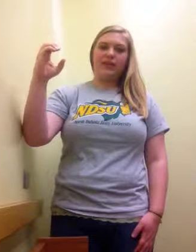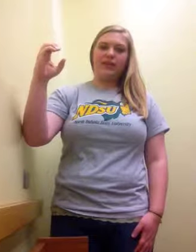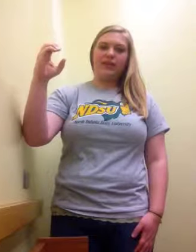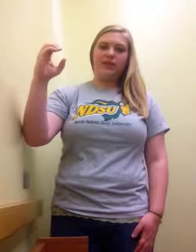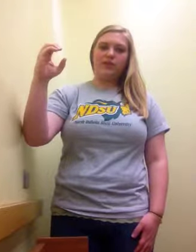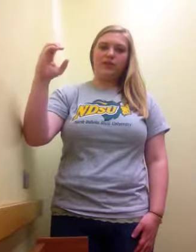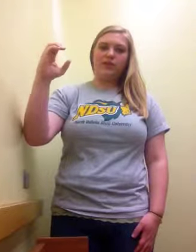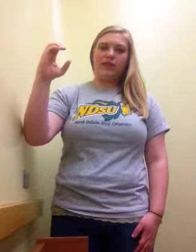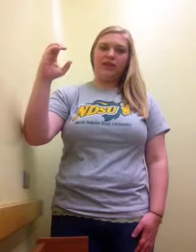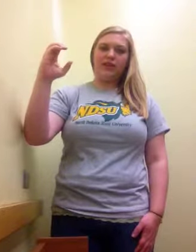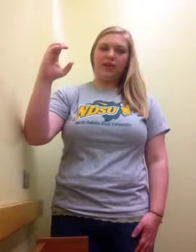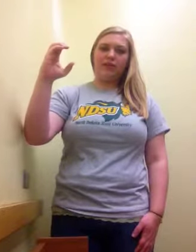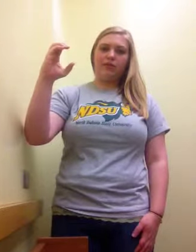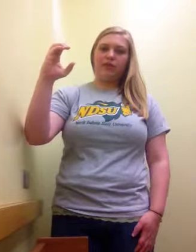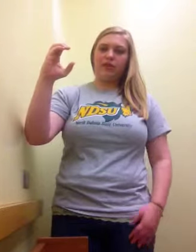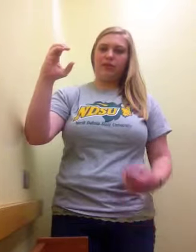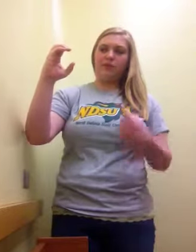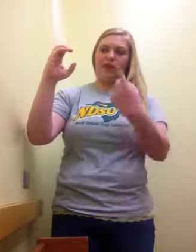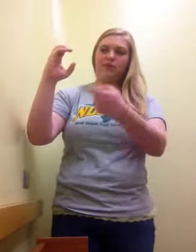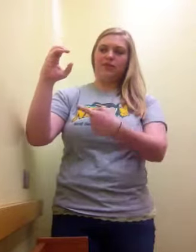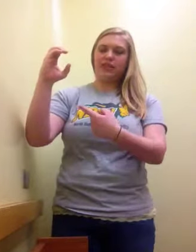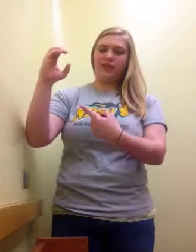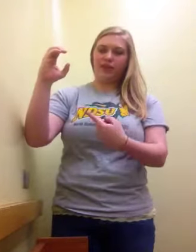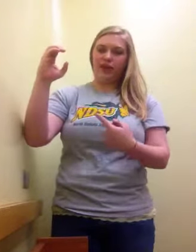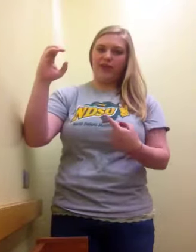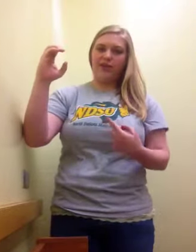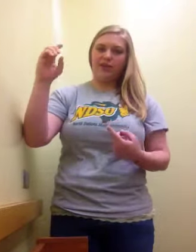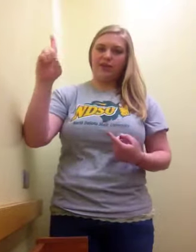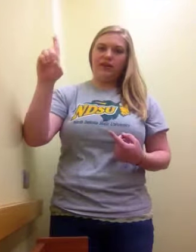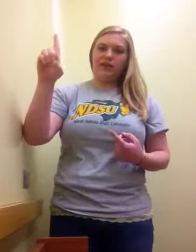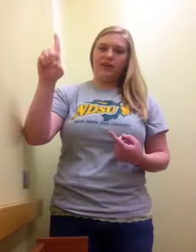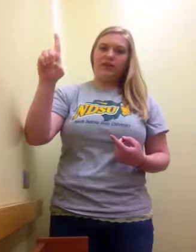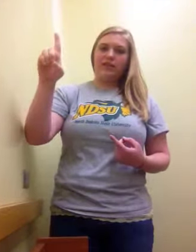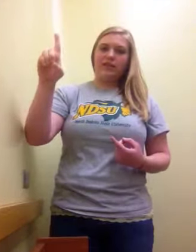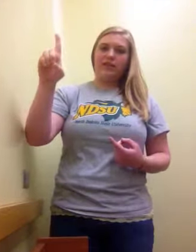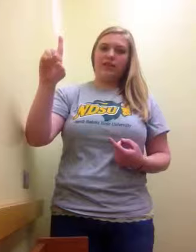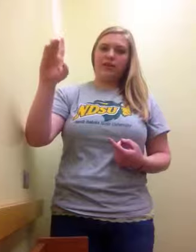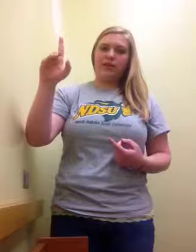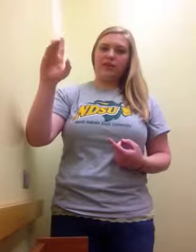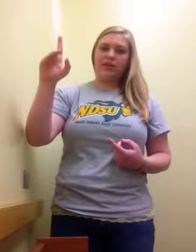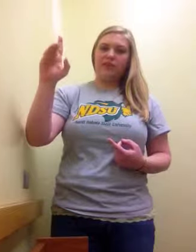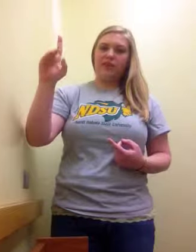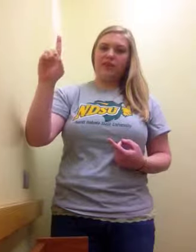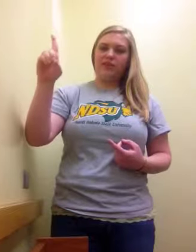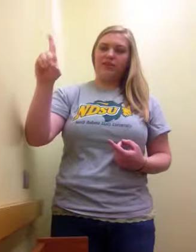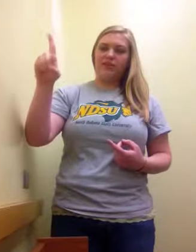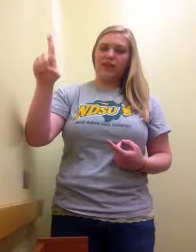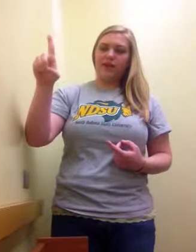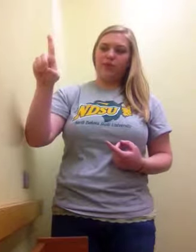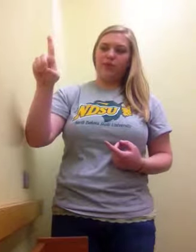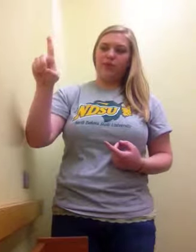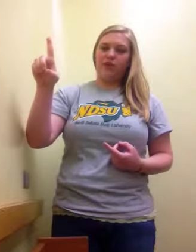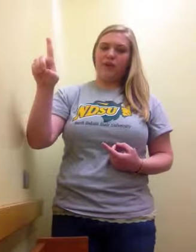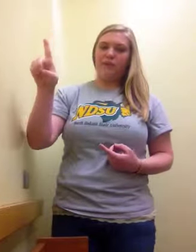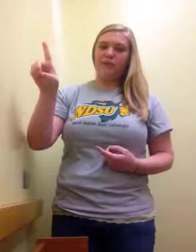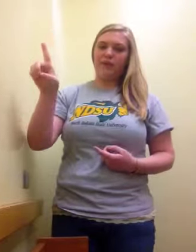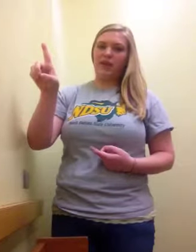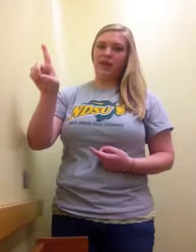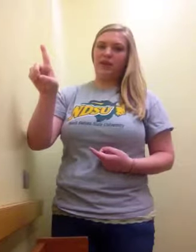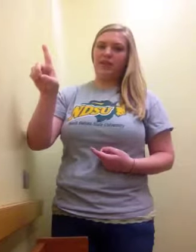easy. You just make the shape of the letter C with your hand. And then D, you're going to put these 3 fingers down with your thumb and your index